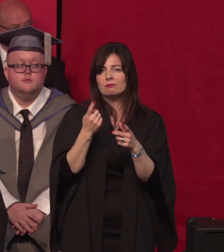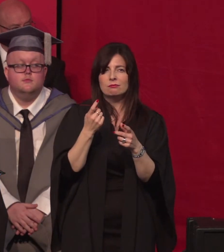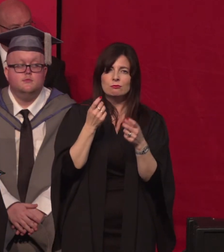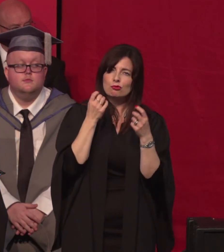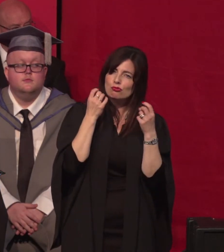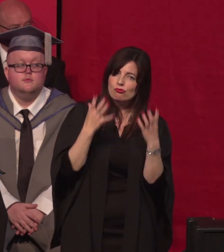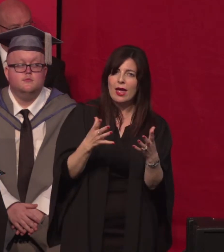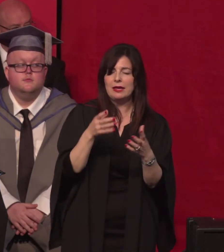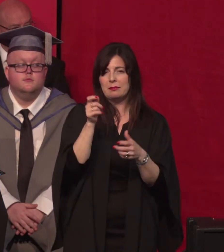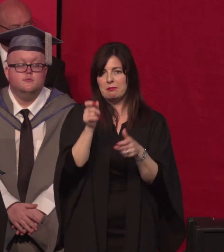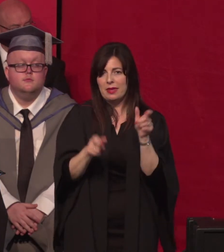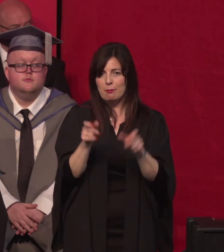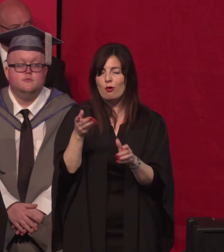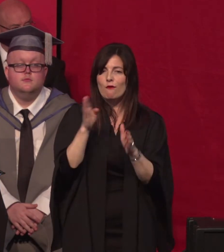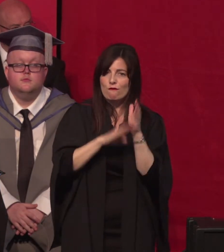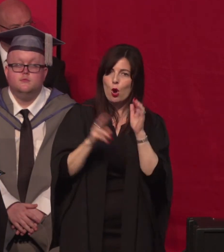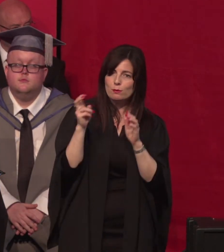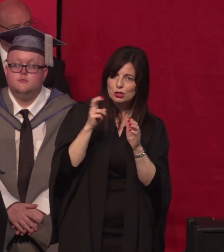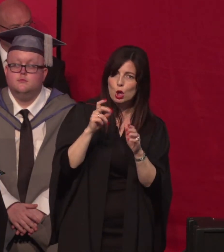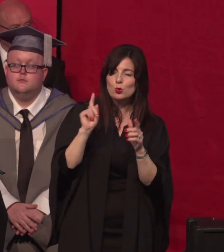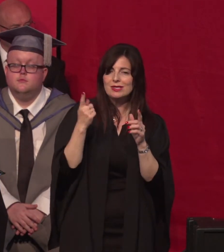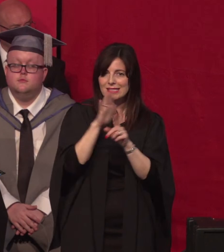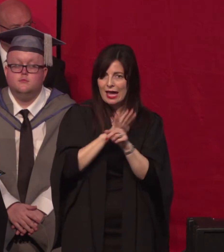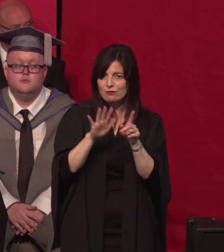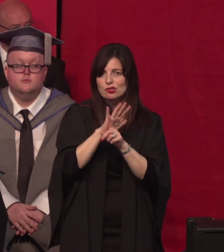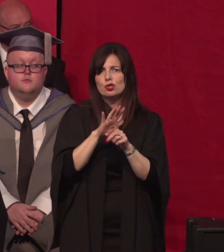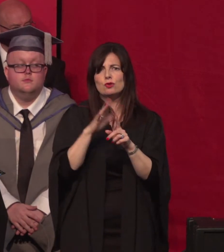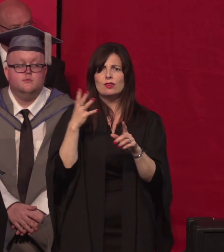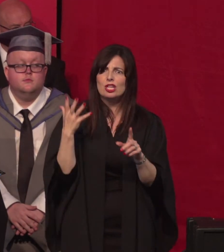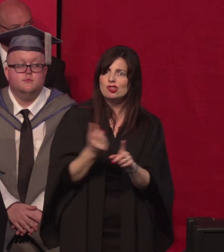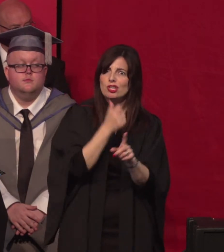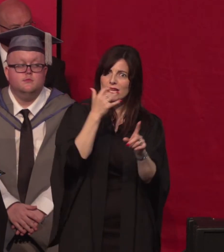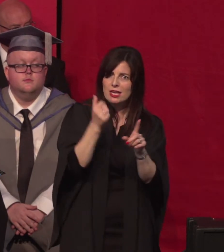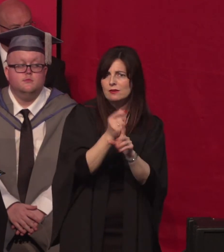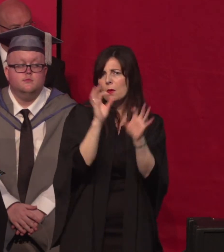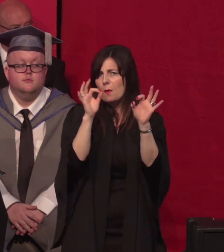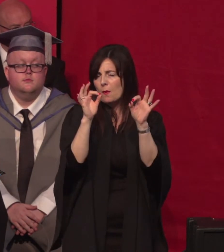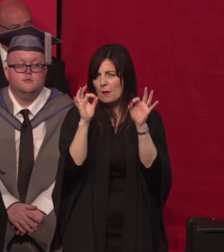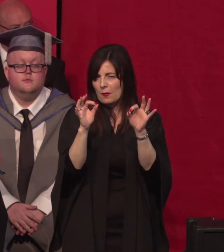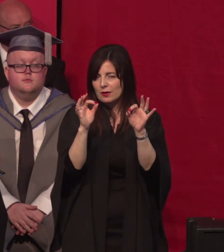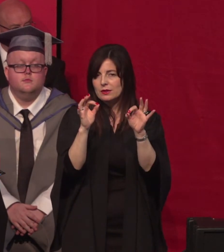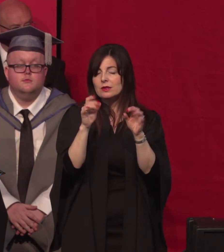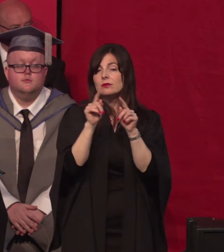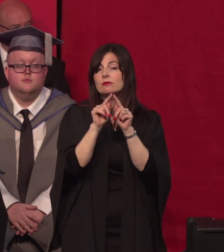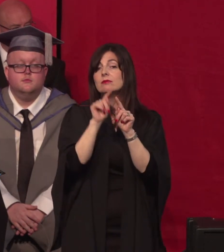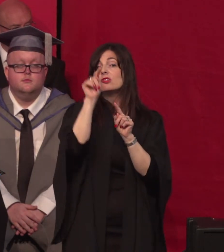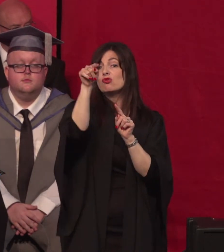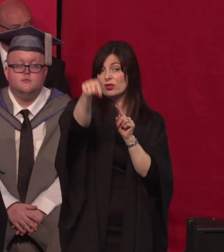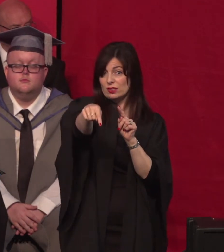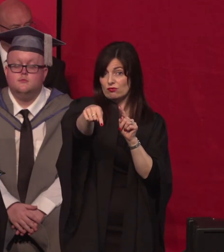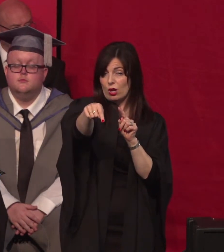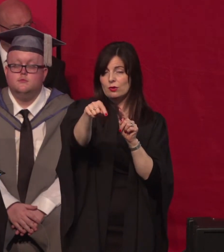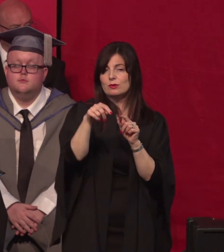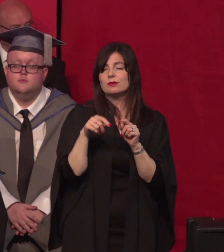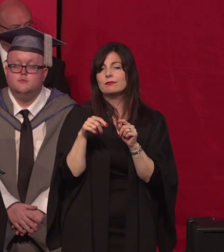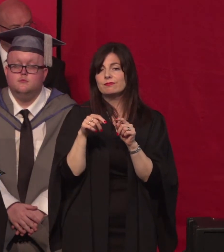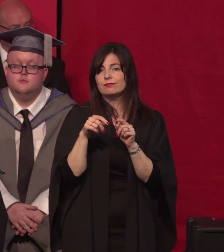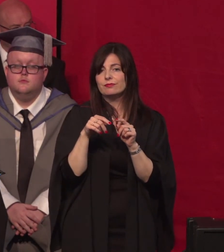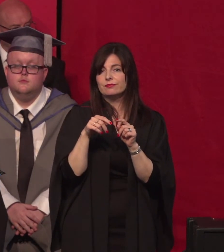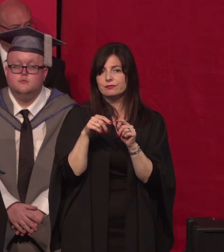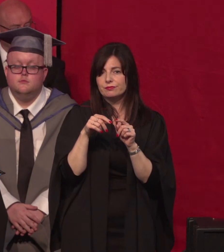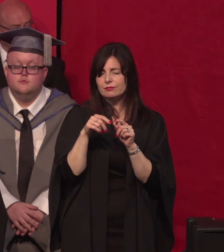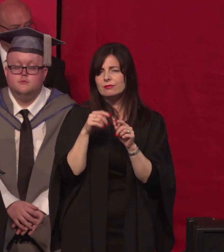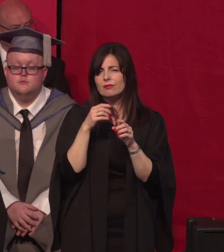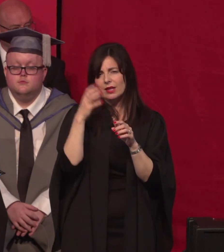of Stoke-on-Trent and Staffordshire who've gone on to achieve remarkable things. Just across the road in the King's